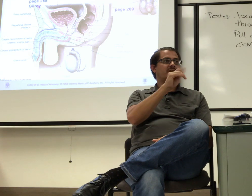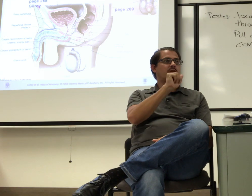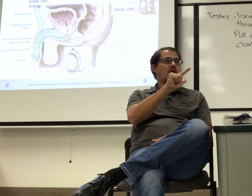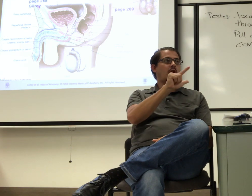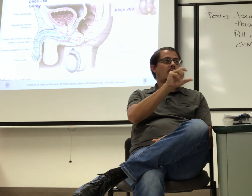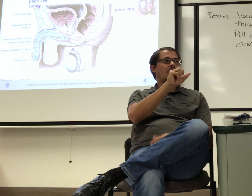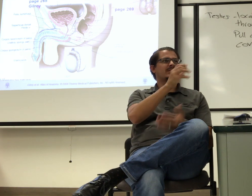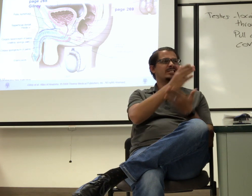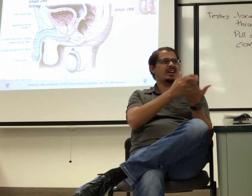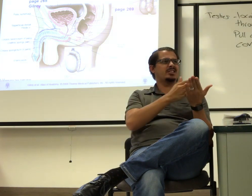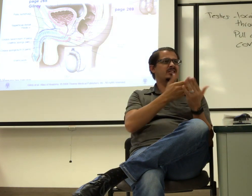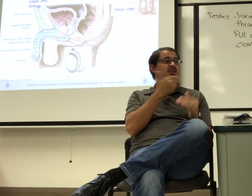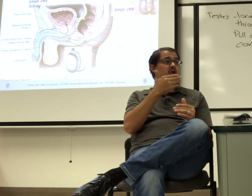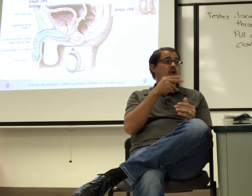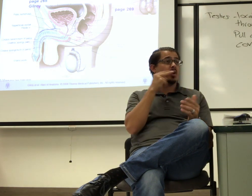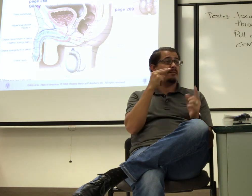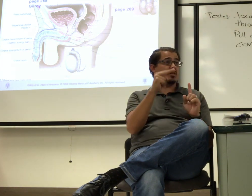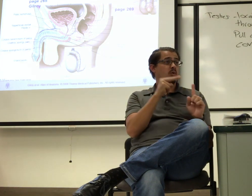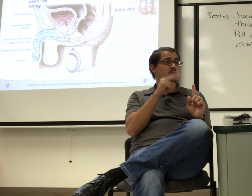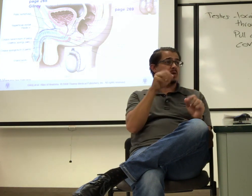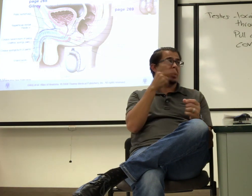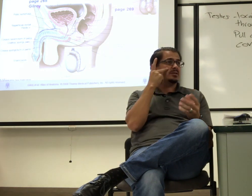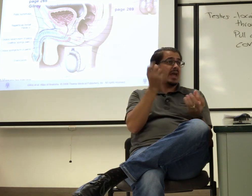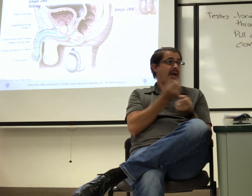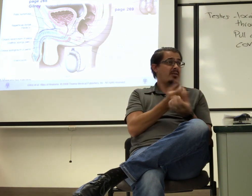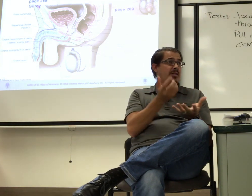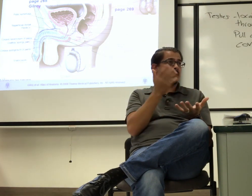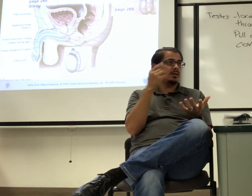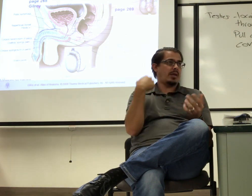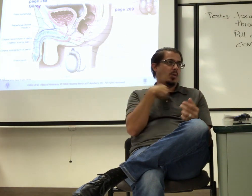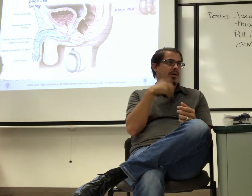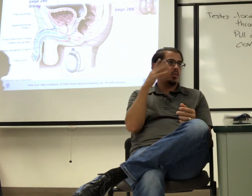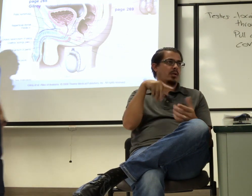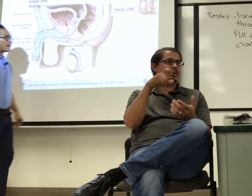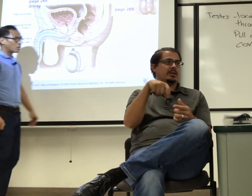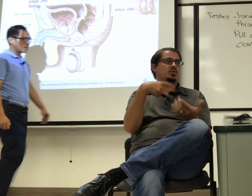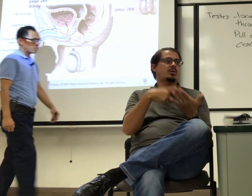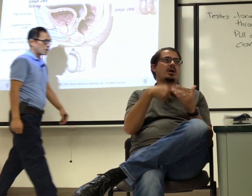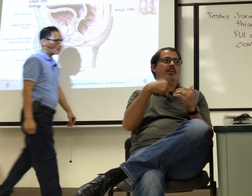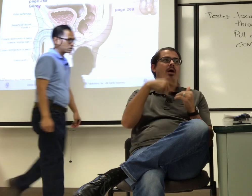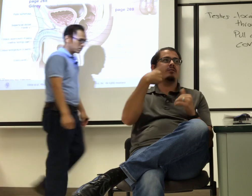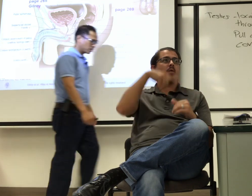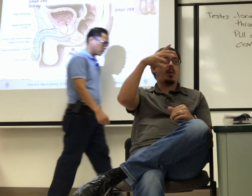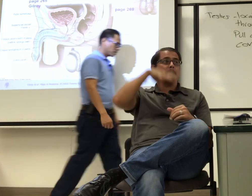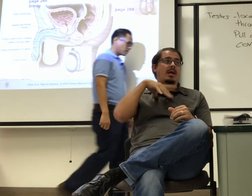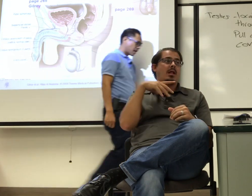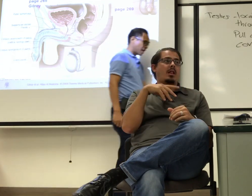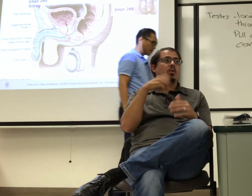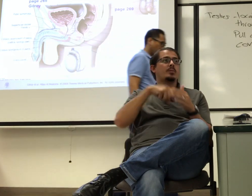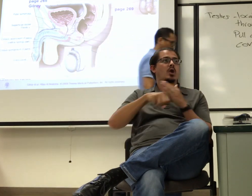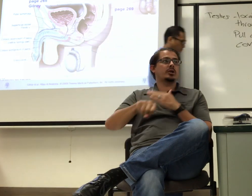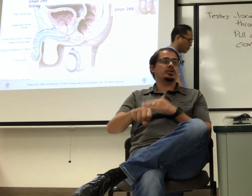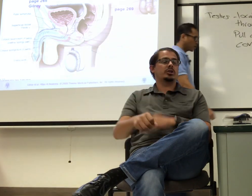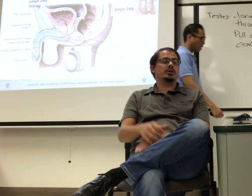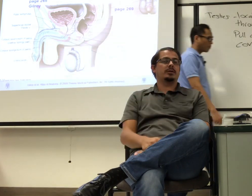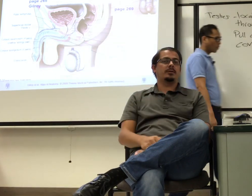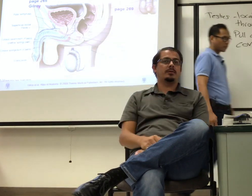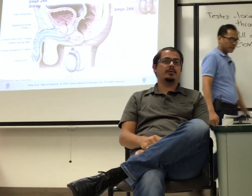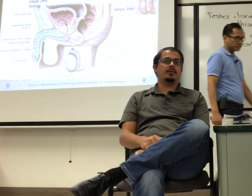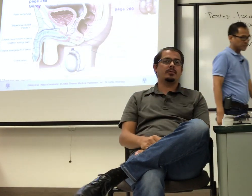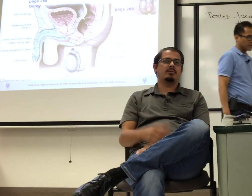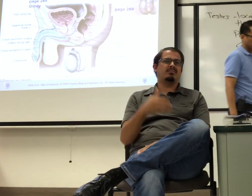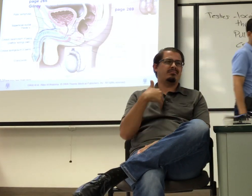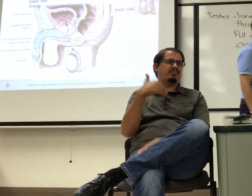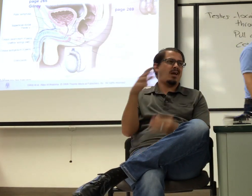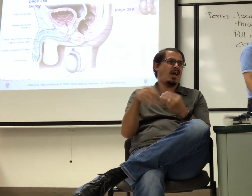good view. You can kind of see everything we're going to talk about for male repro. And I put a couple